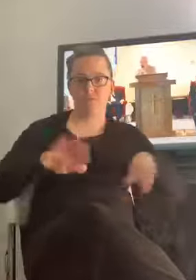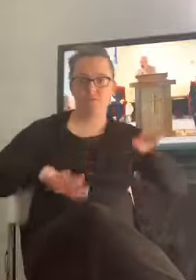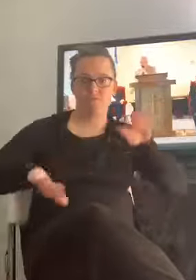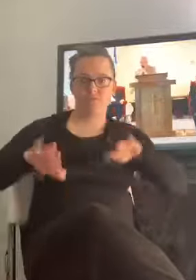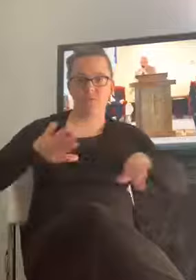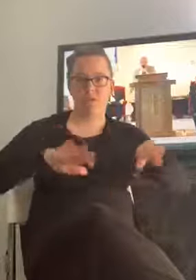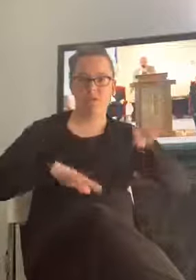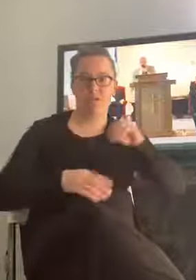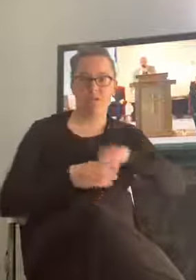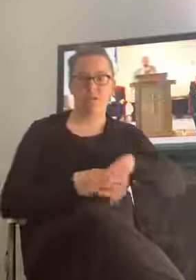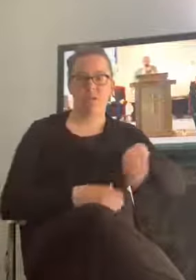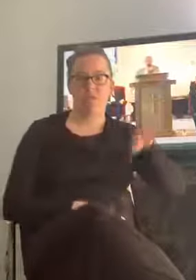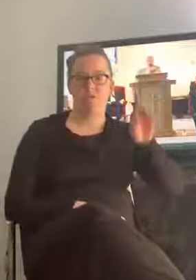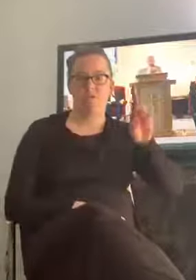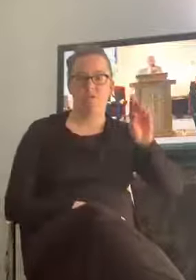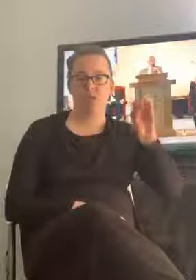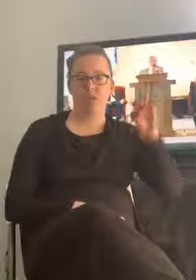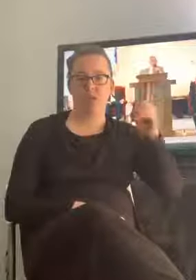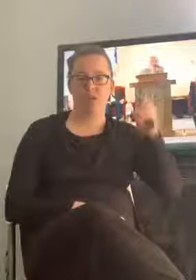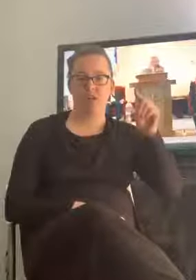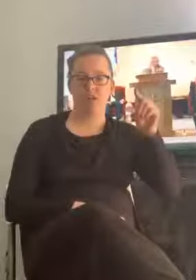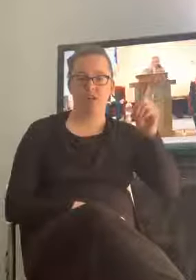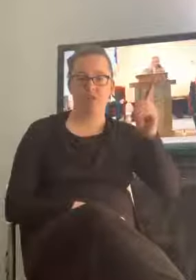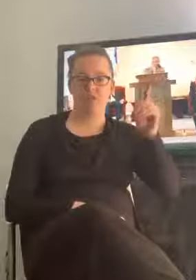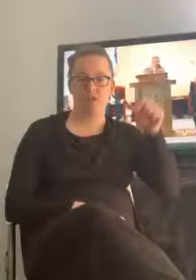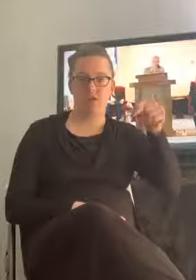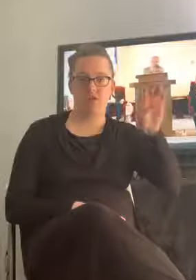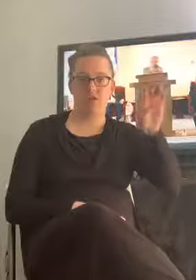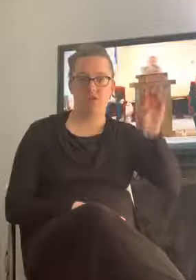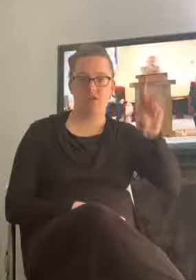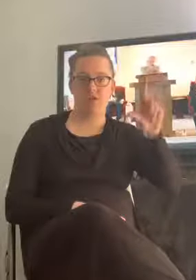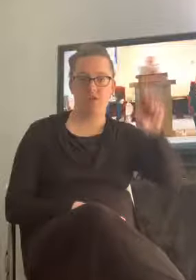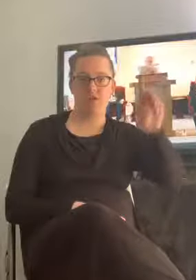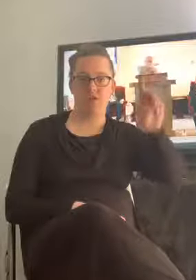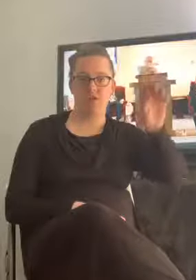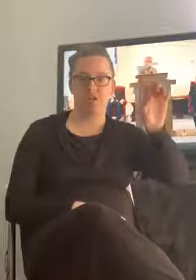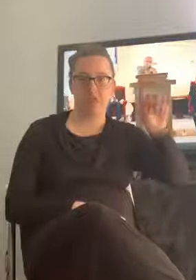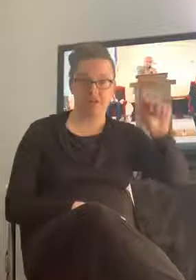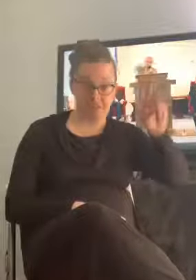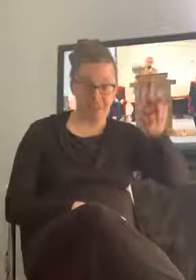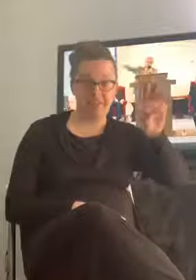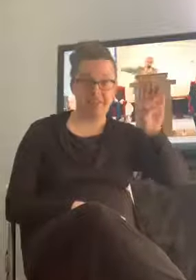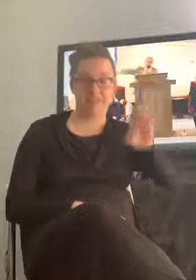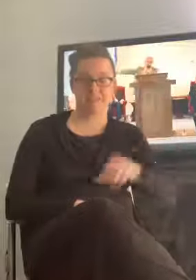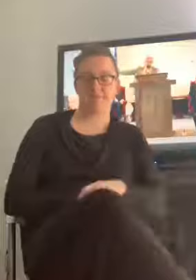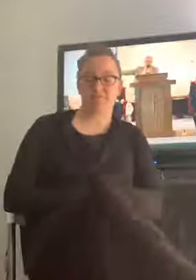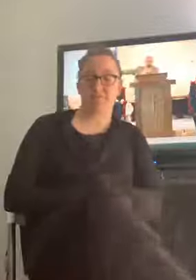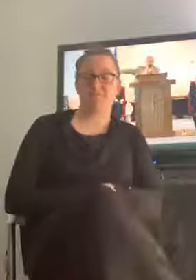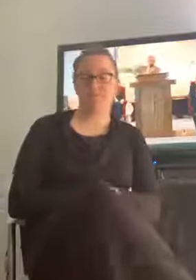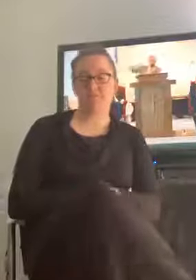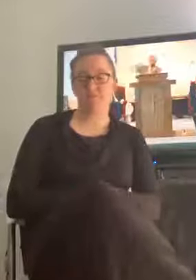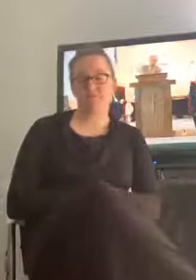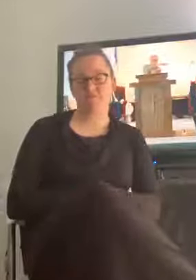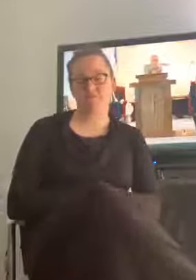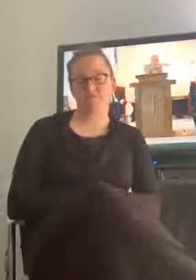Lake. And at the time, Ridge Lake's not there anymore, but there was